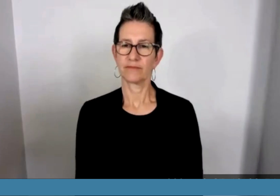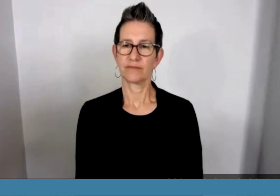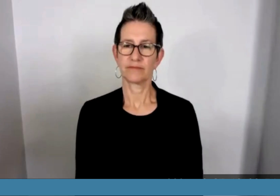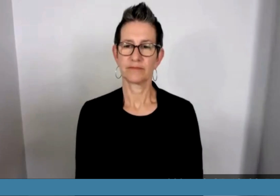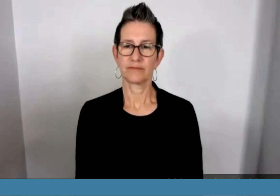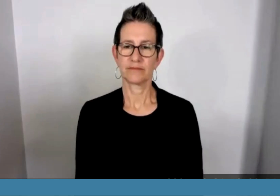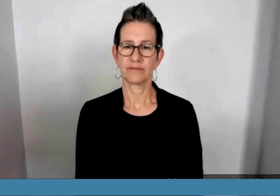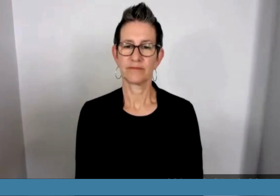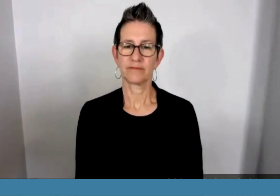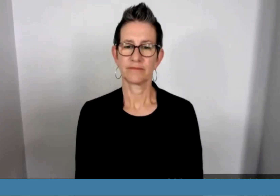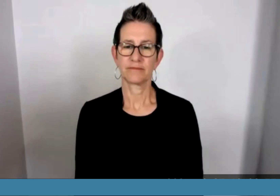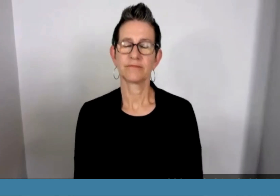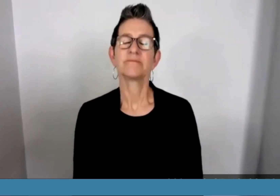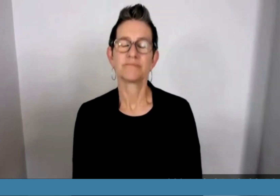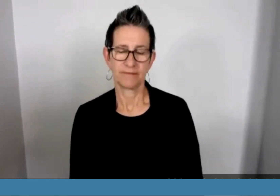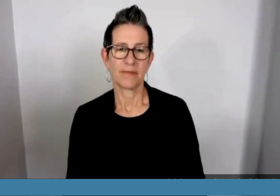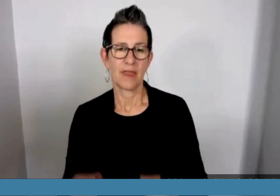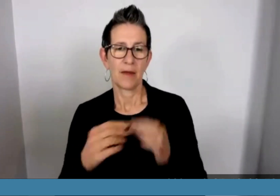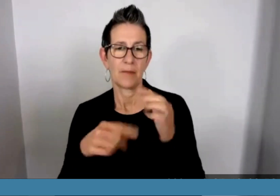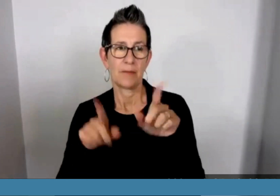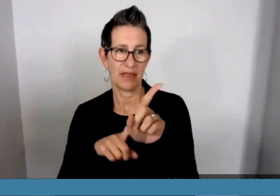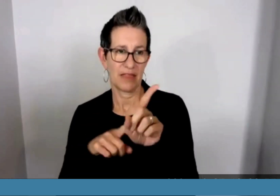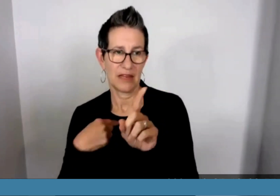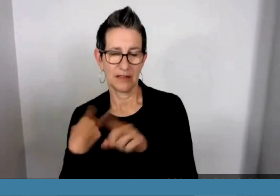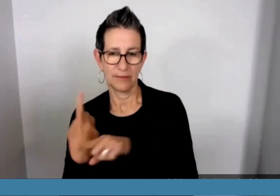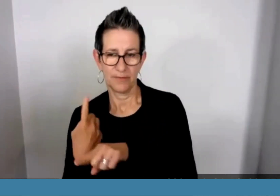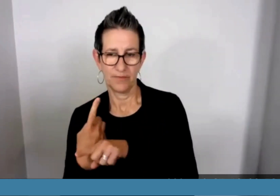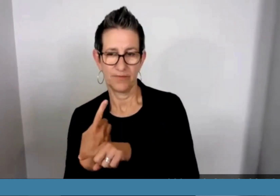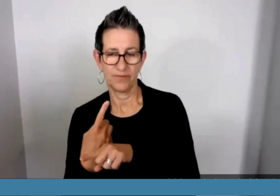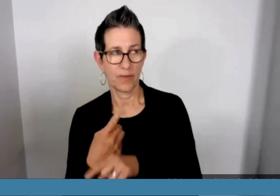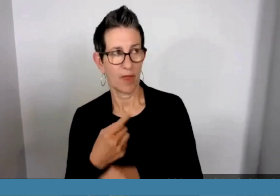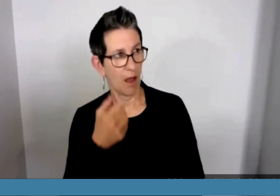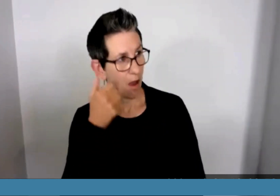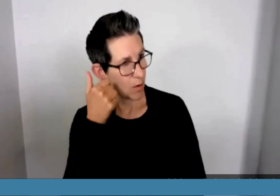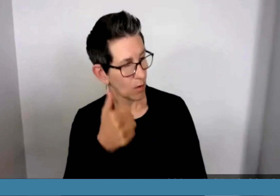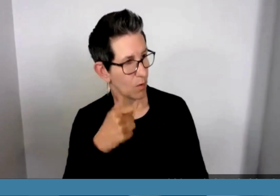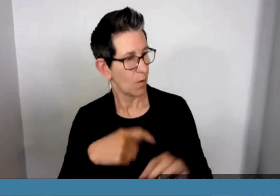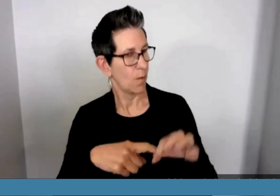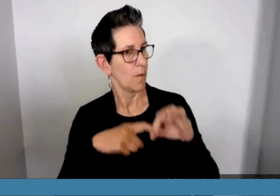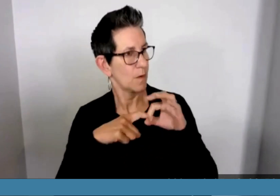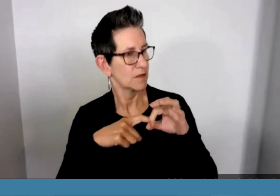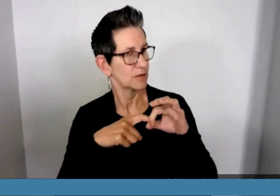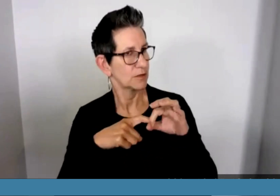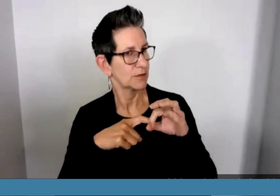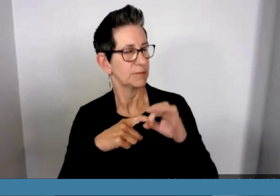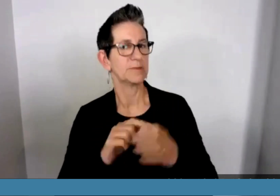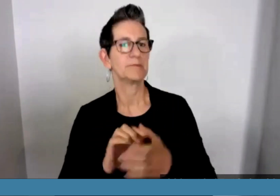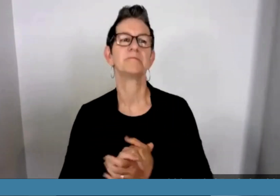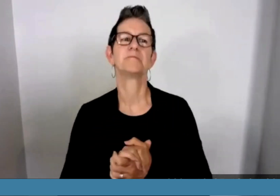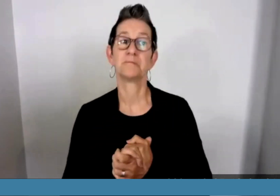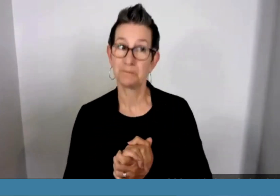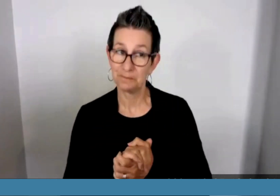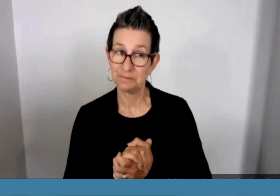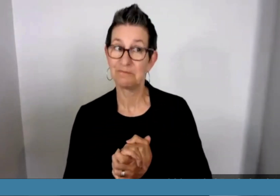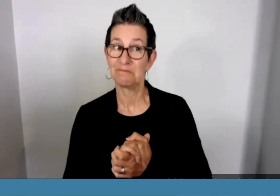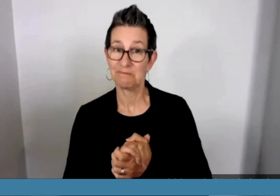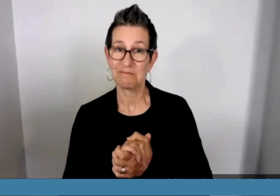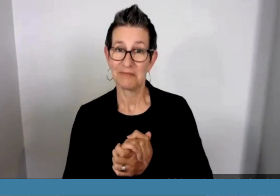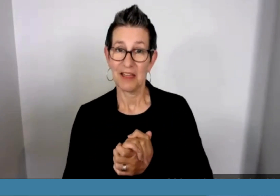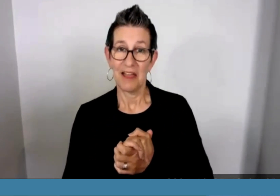Bethany speaking. I think that is a really good question. And it's one that I